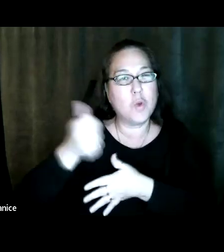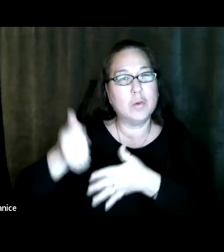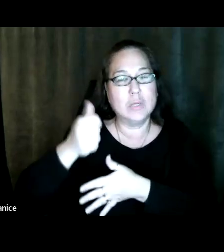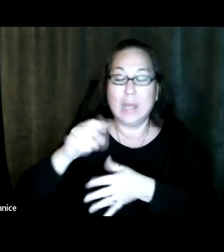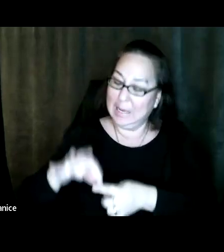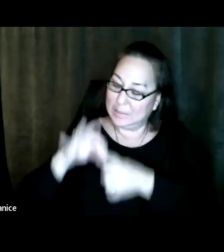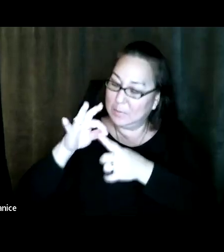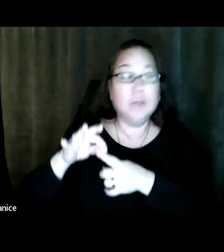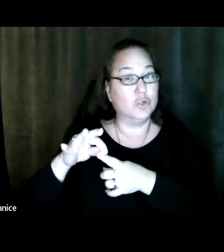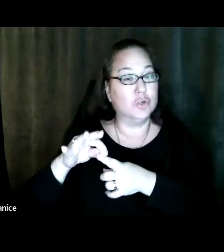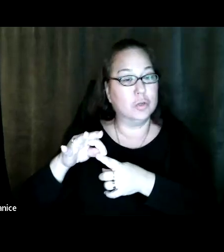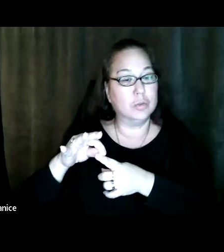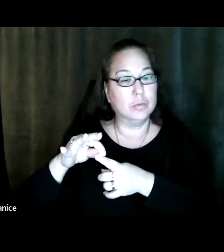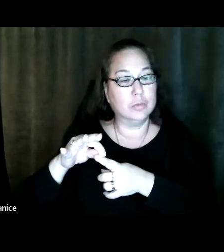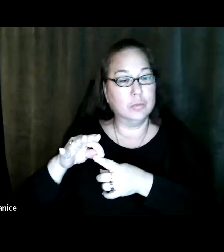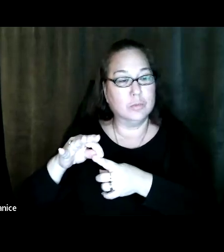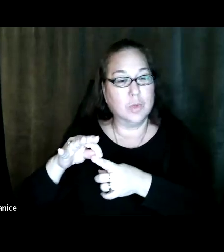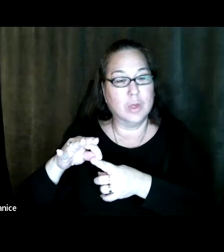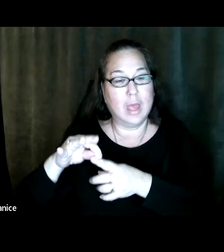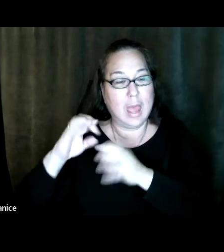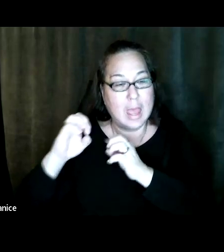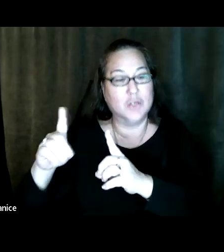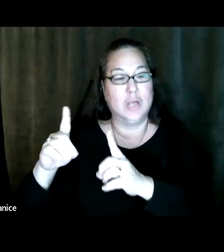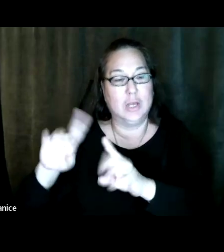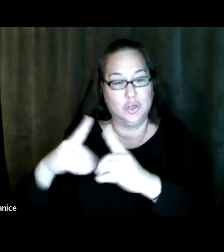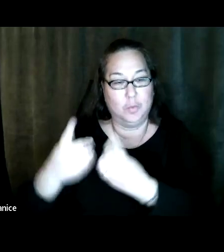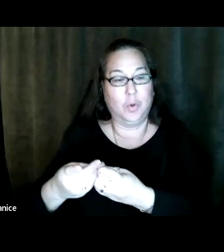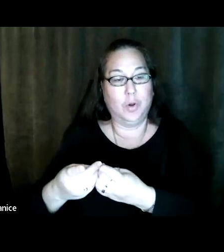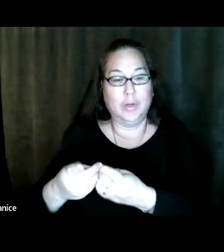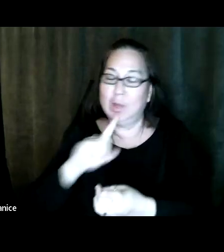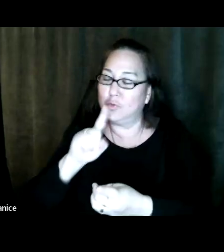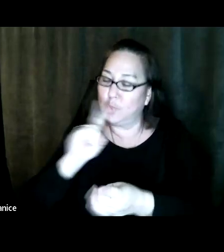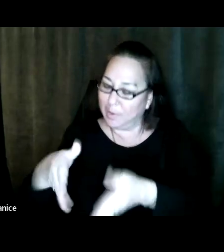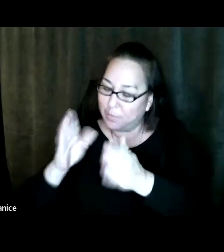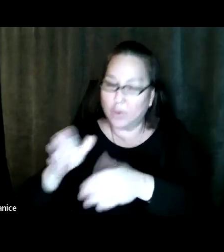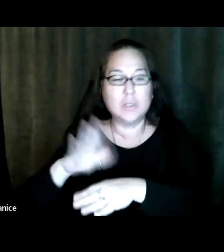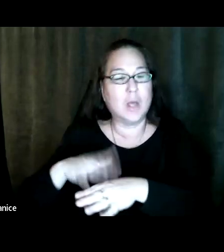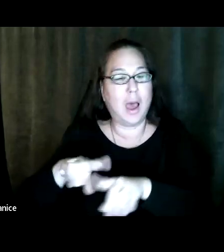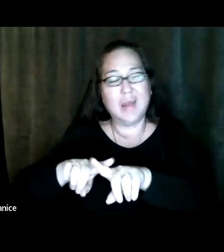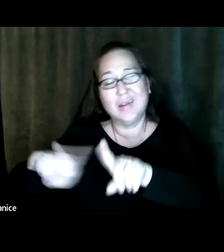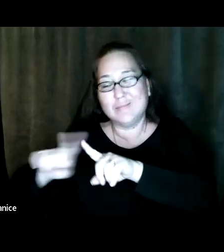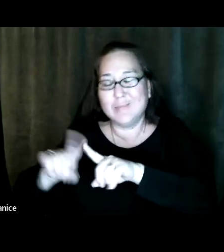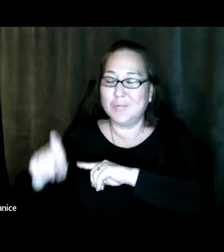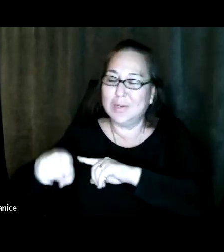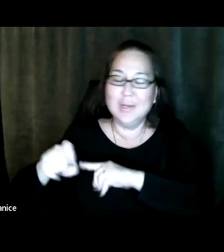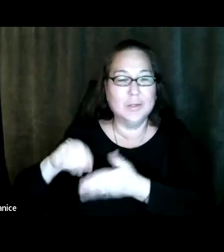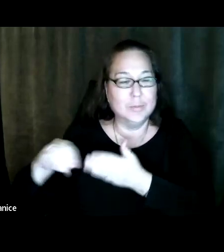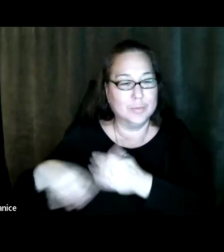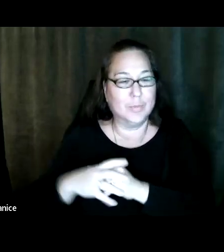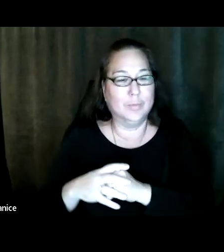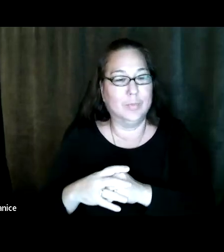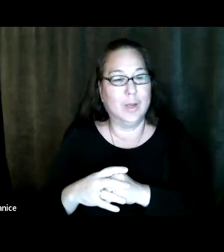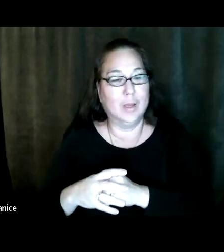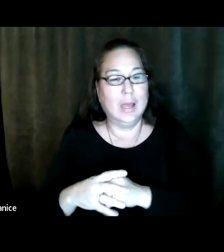education department tasked with meeting the needs of a wide range of students, the district-wide implementation of exclusive